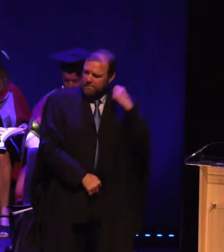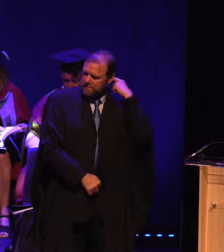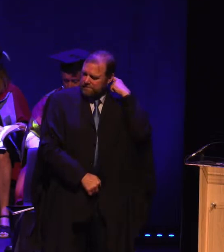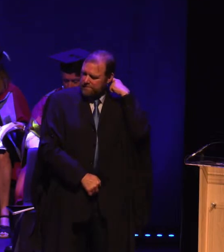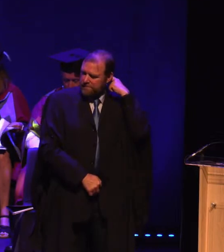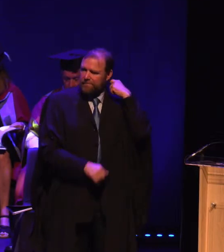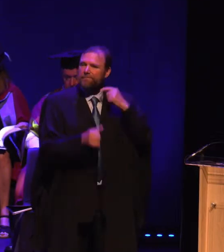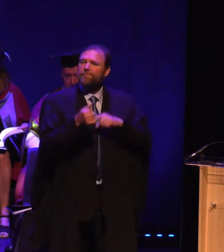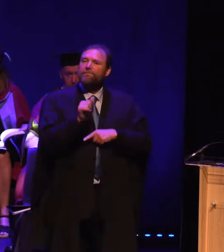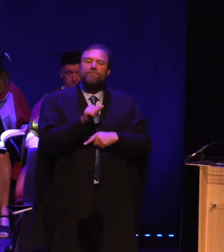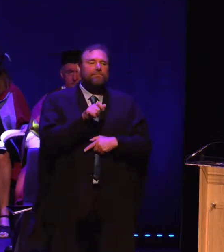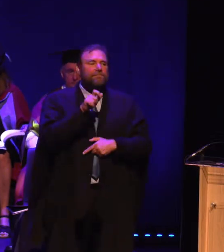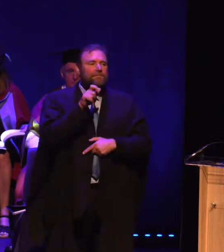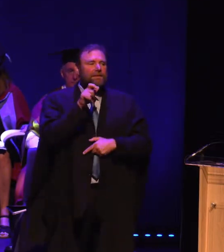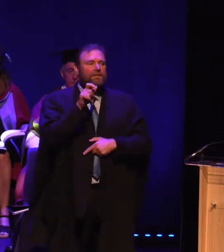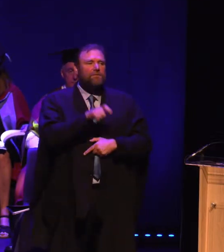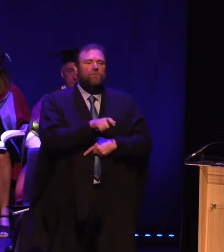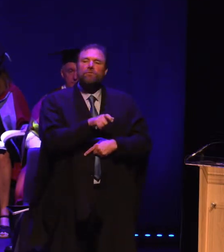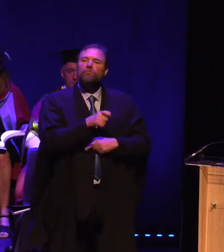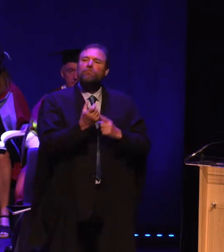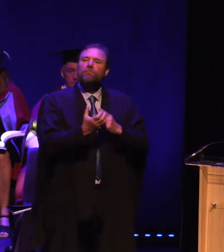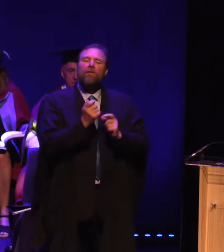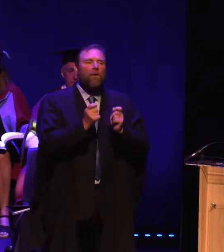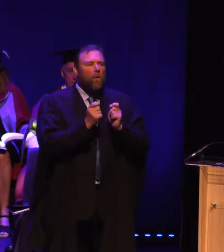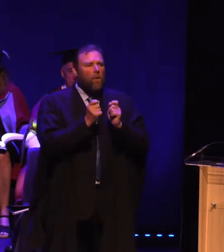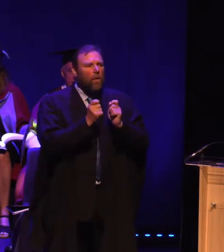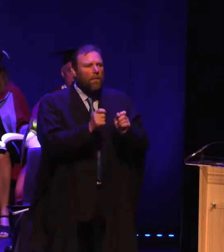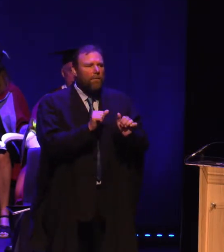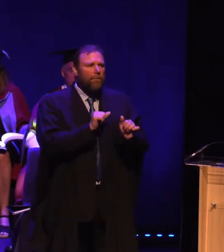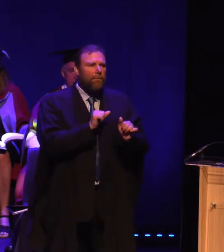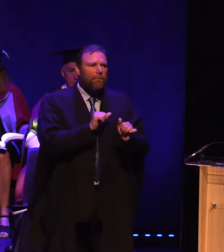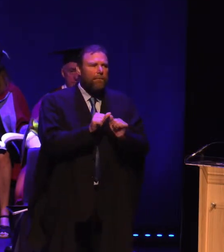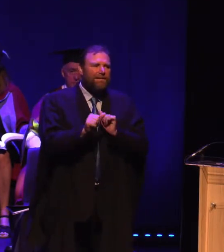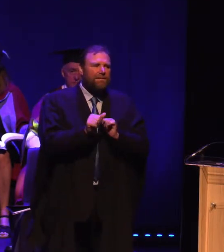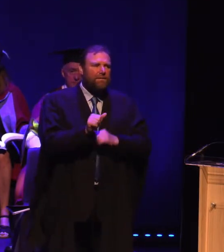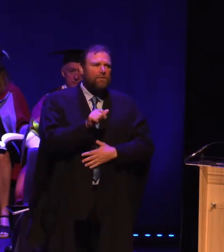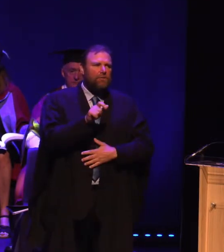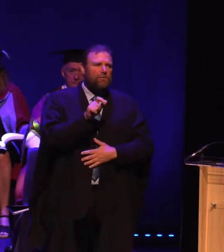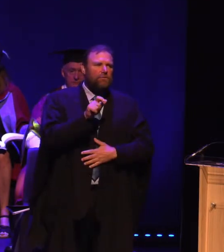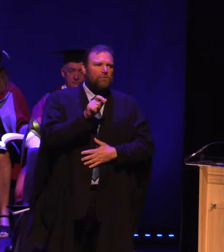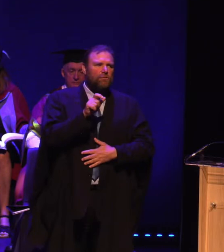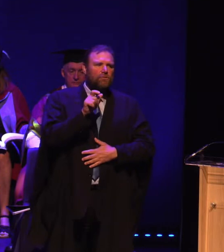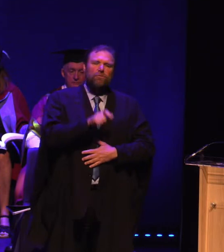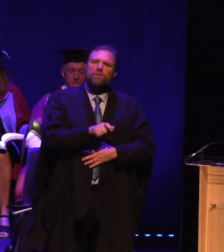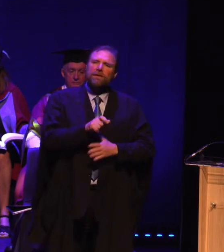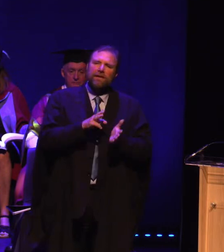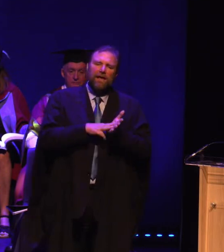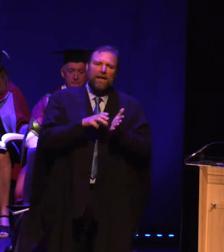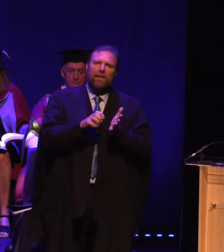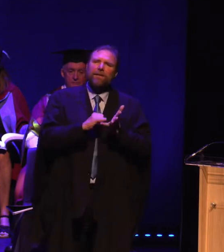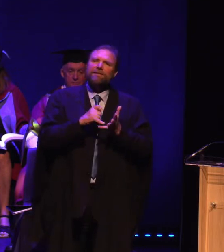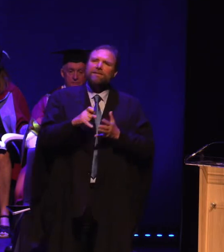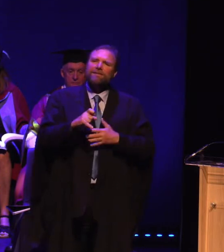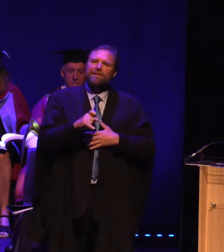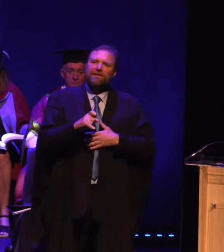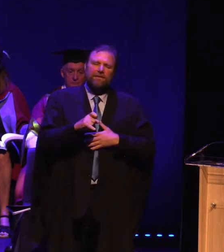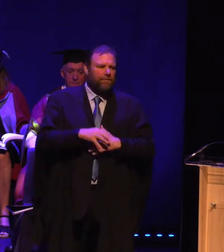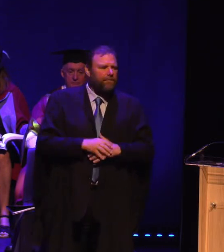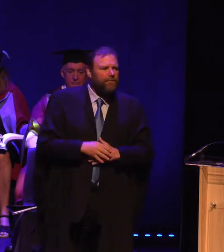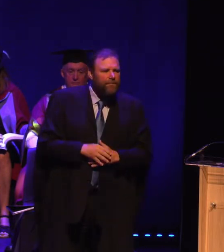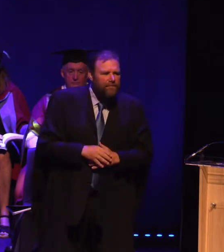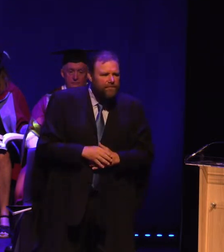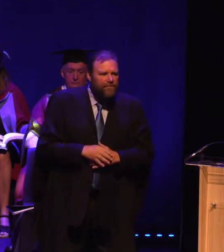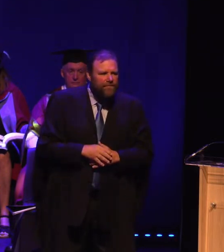The next student receives the award of Best Student in Master of Science, Biomedical Science in Medical